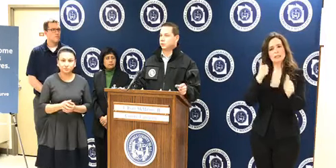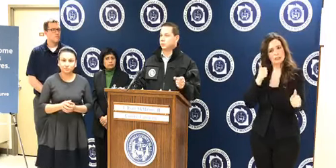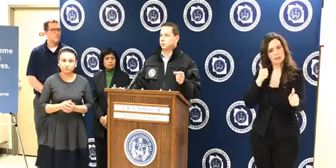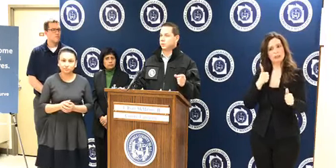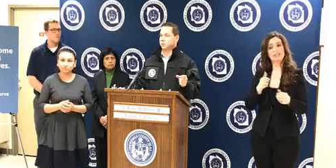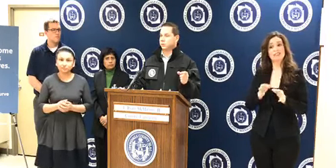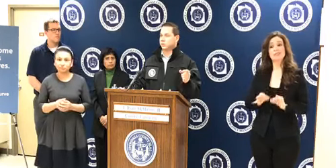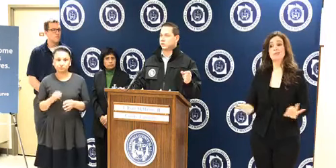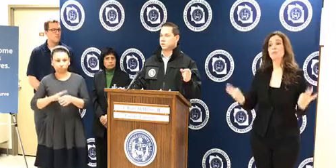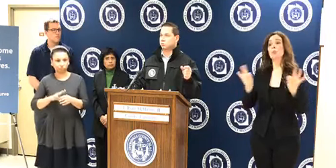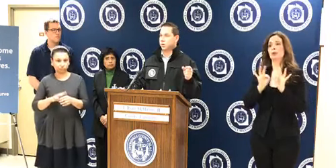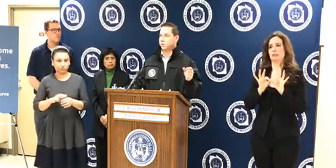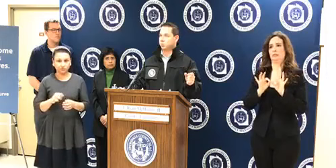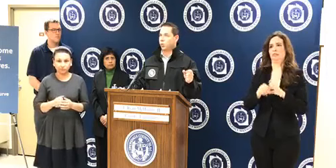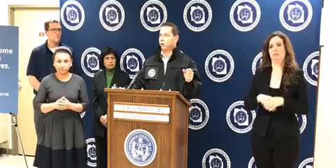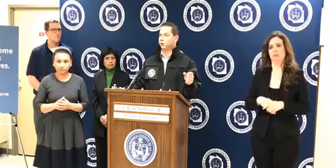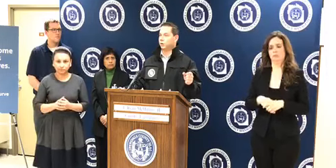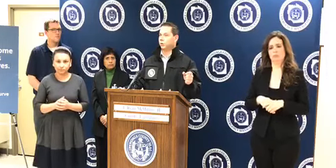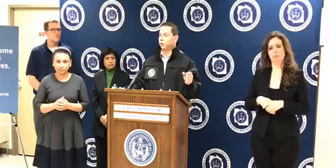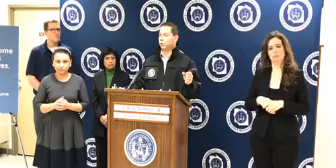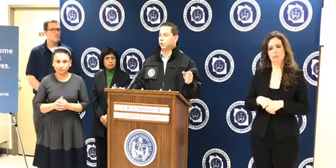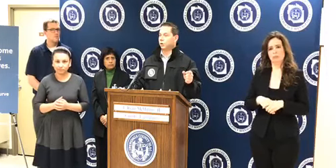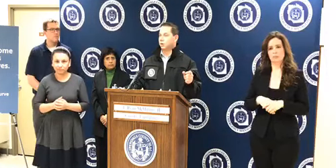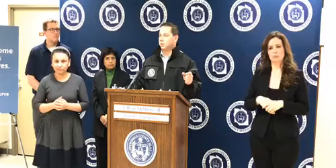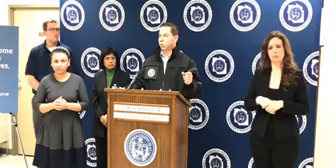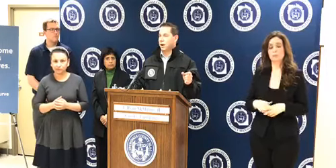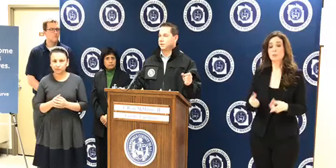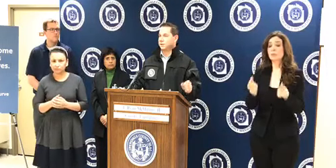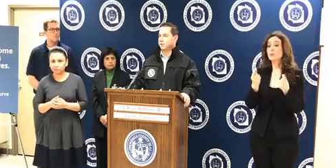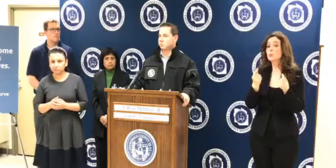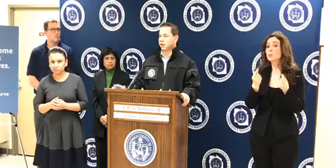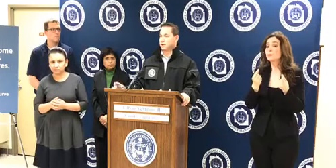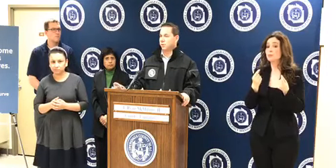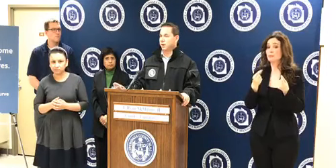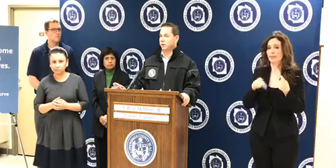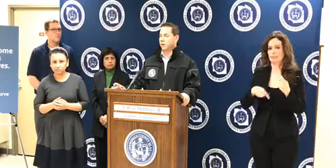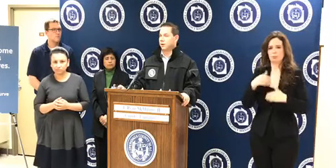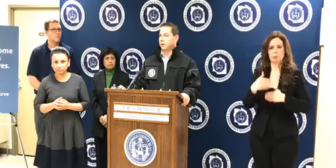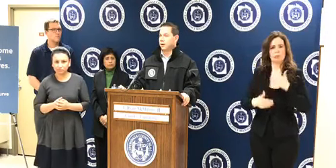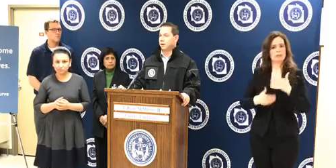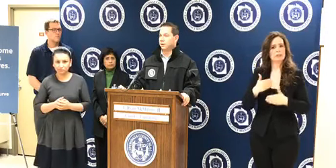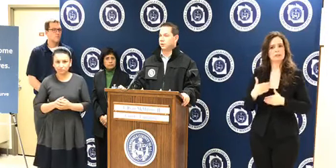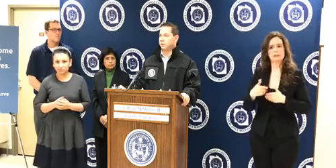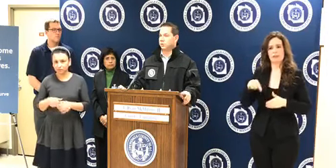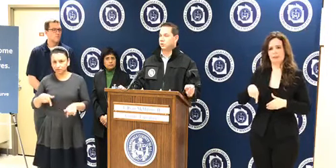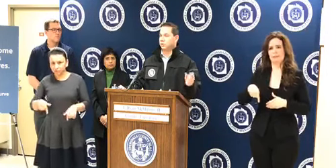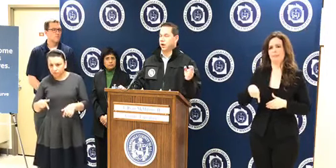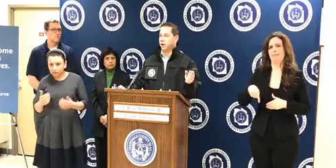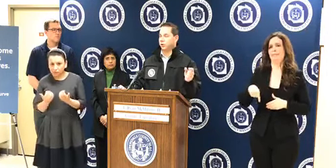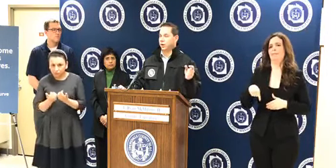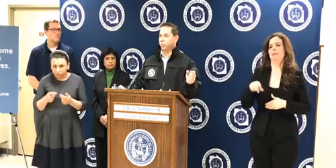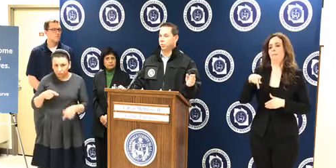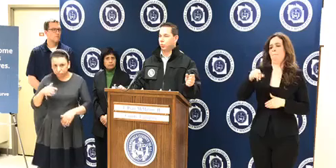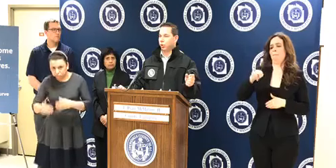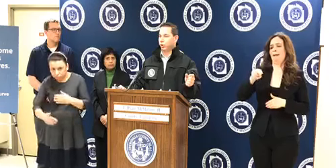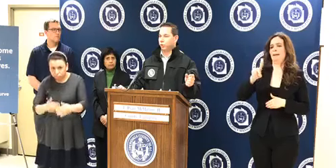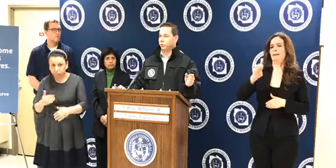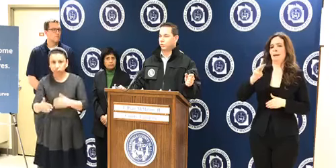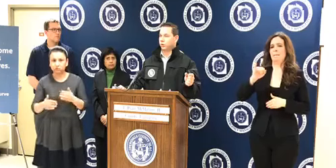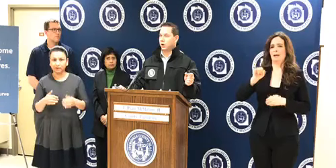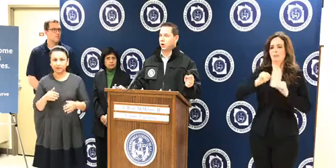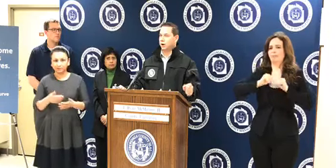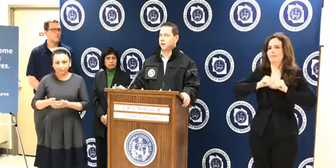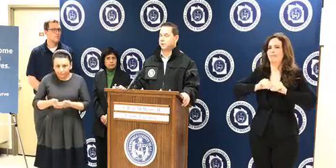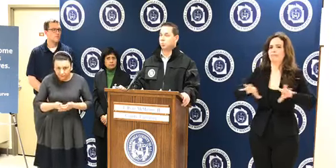are just as important to this process and this pandemic. Child care